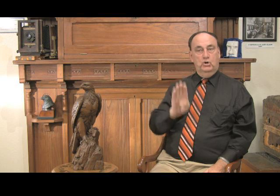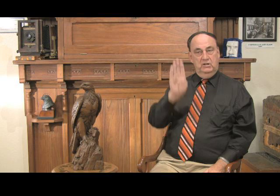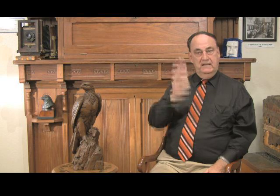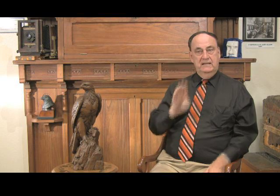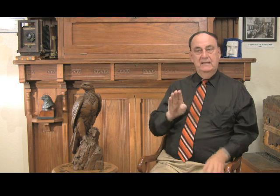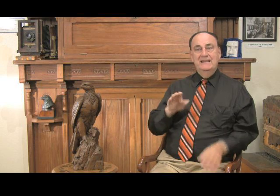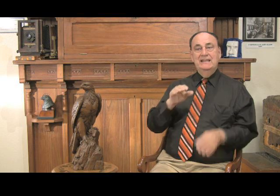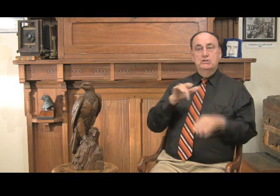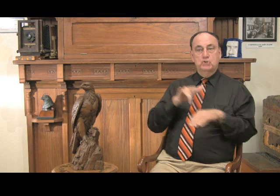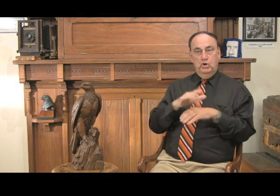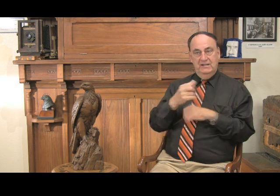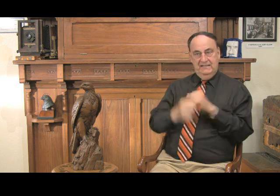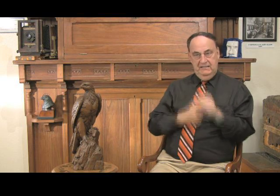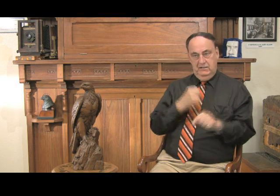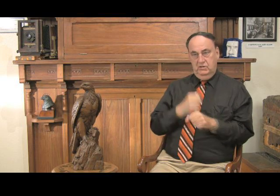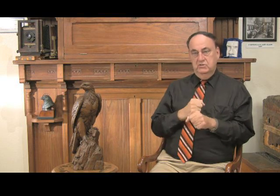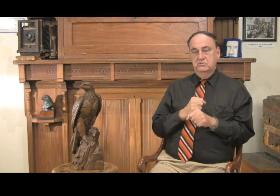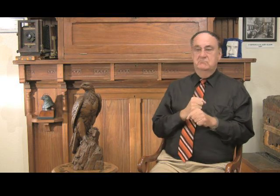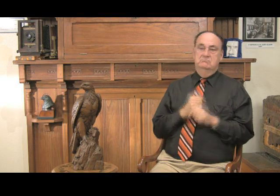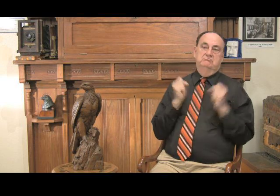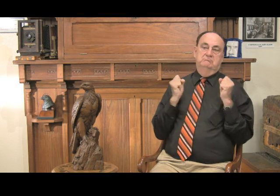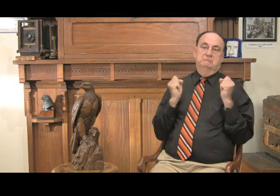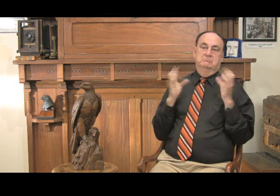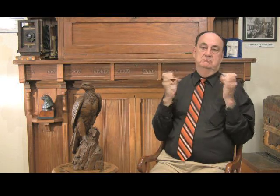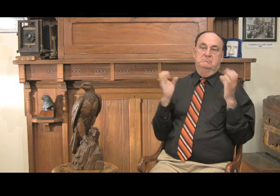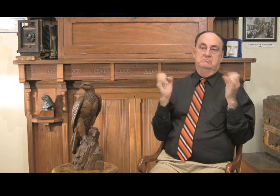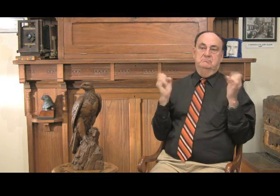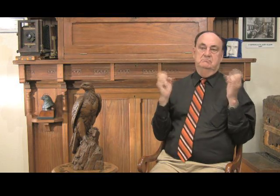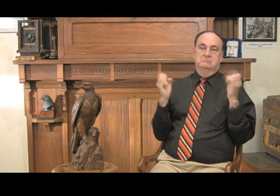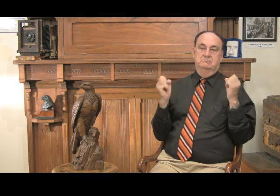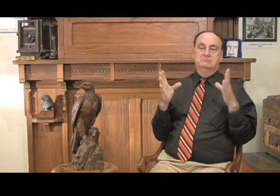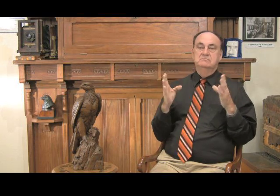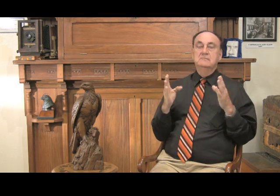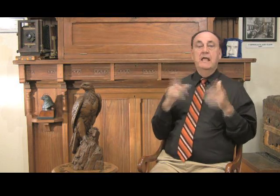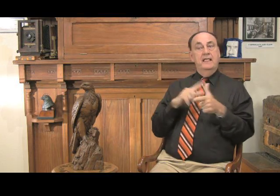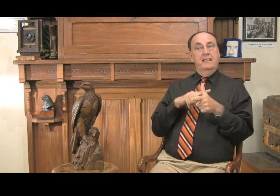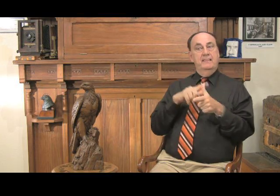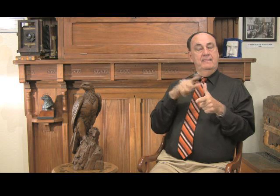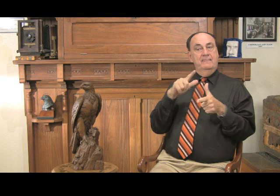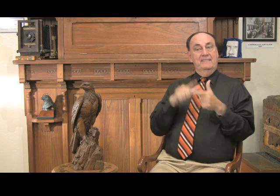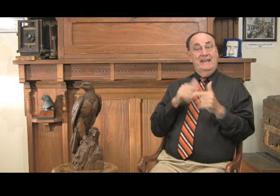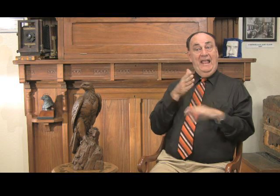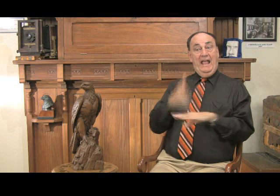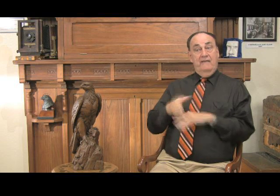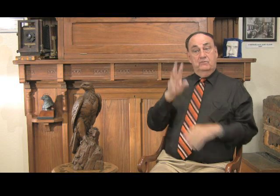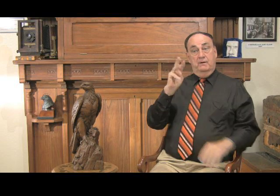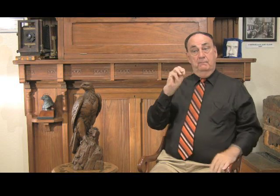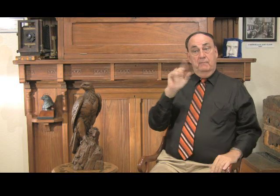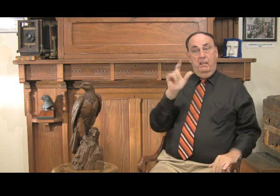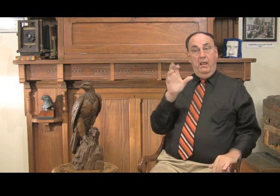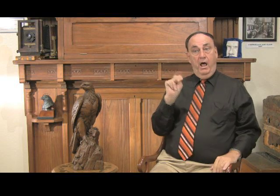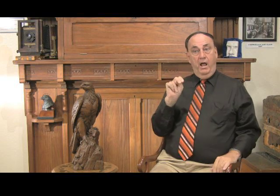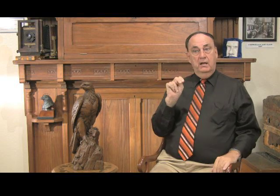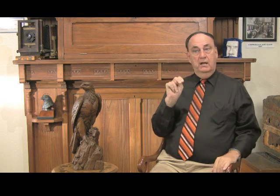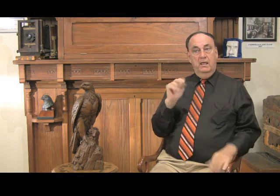Yes, it's interesting. In Berkeley's early years, they used sign language. And after